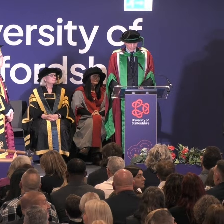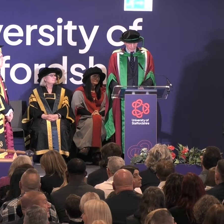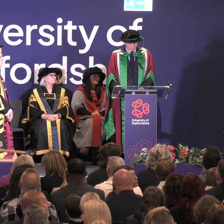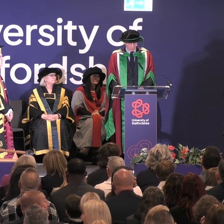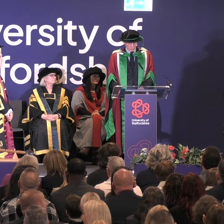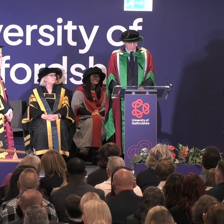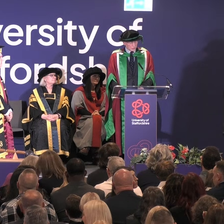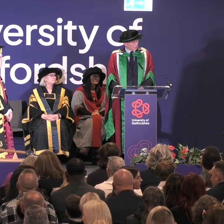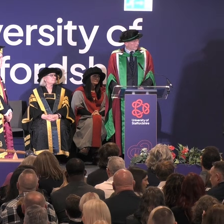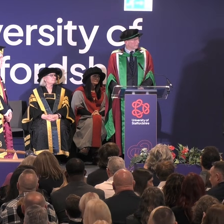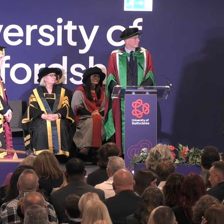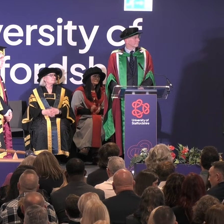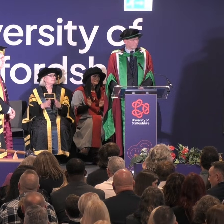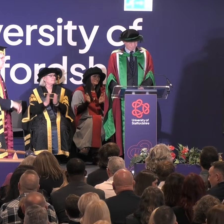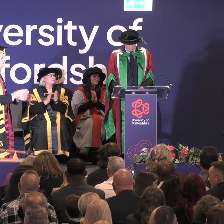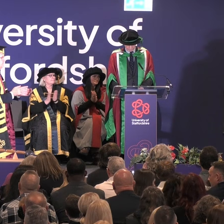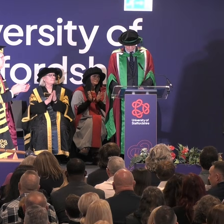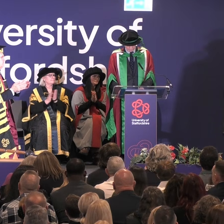Samira Mesrozova.